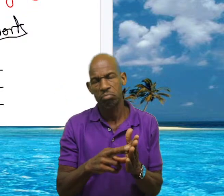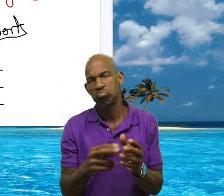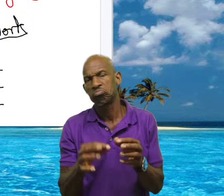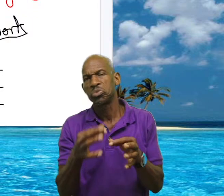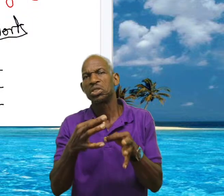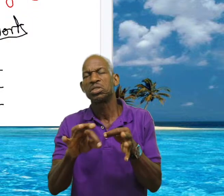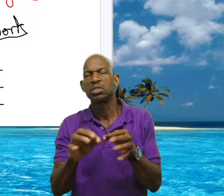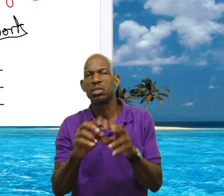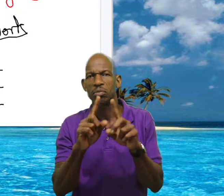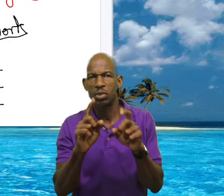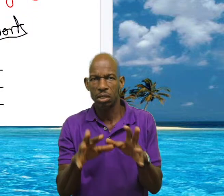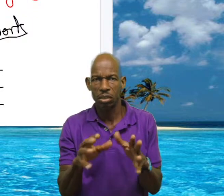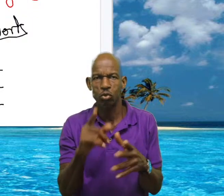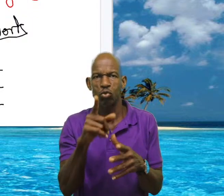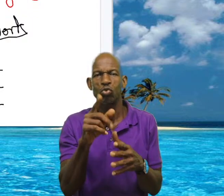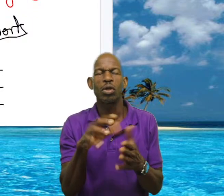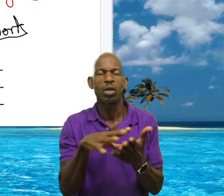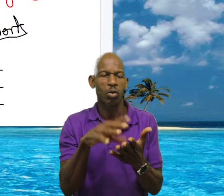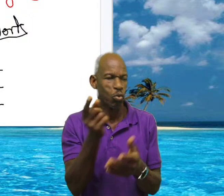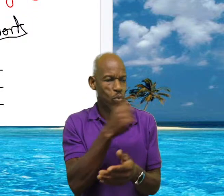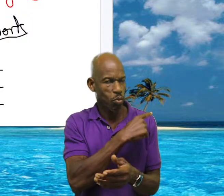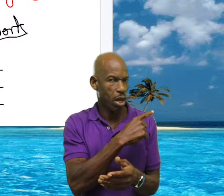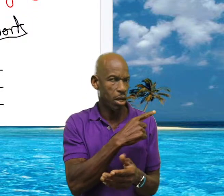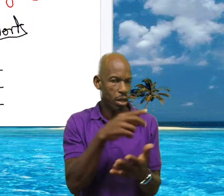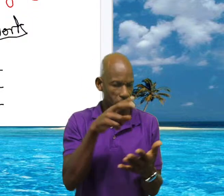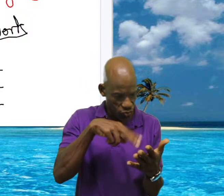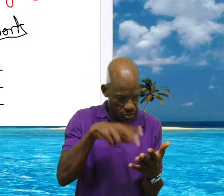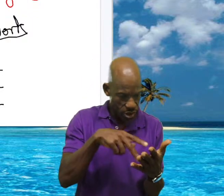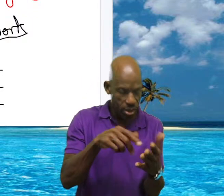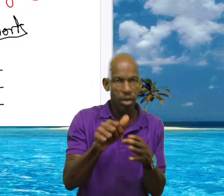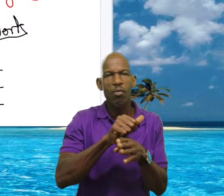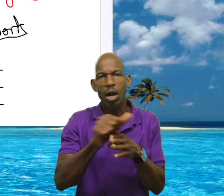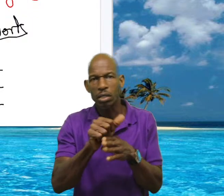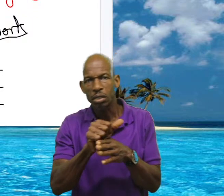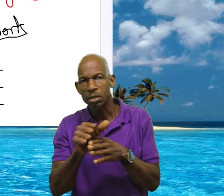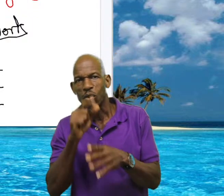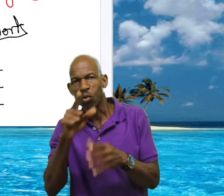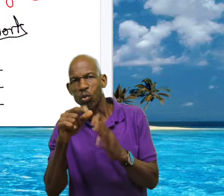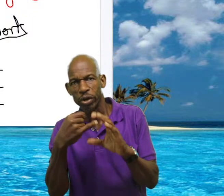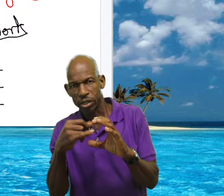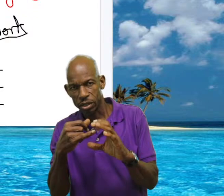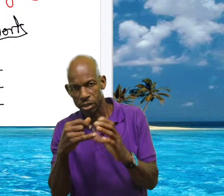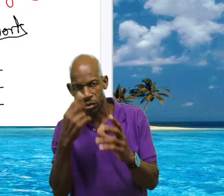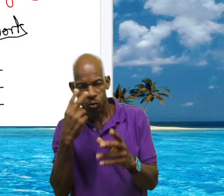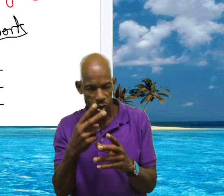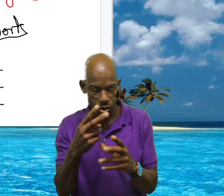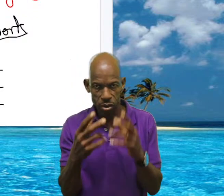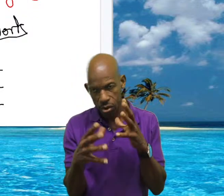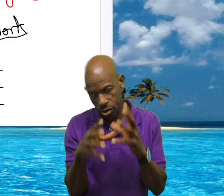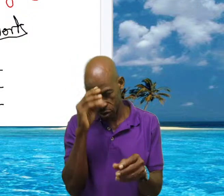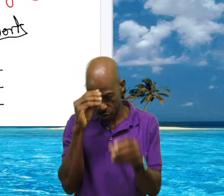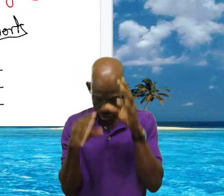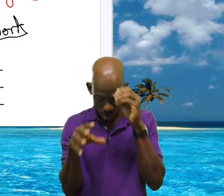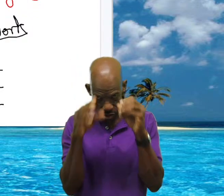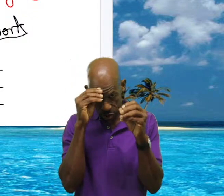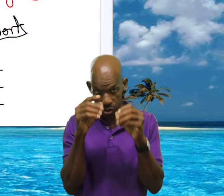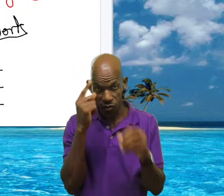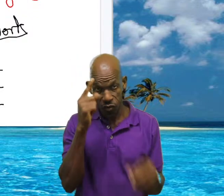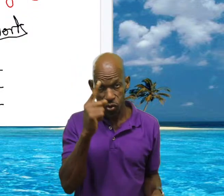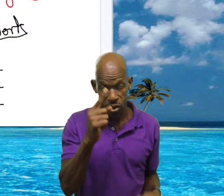want you to know what is an adjective. We're going to make simple sentences with the adjectives. And we're going to